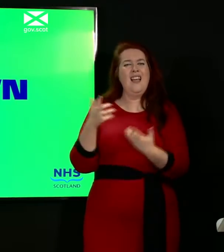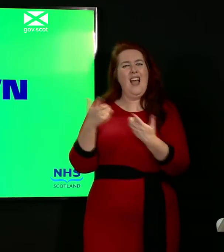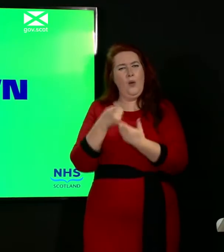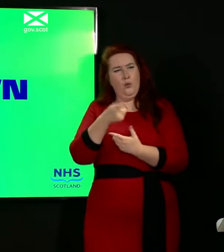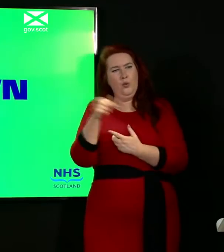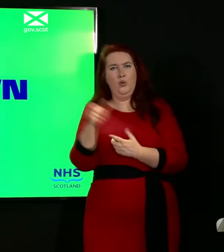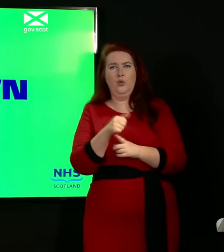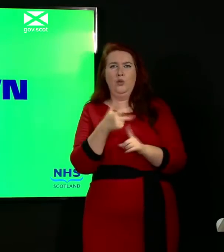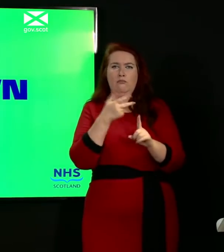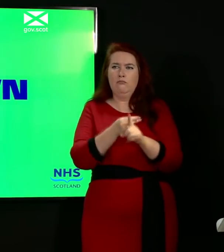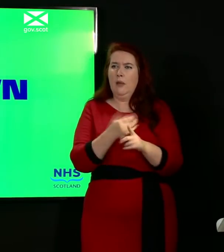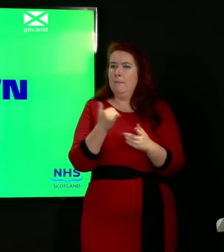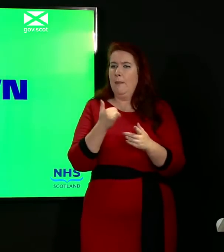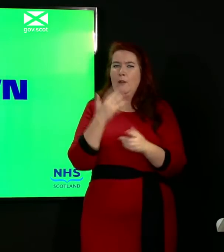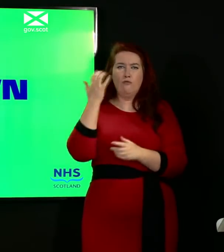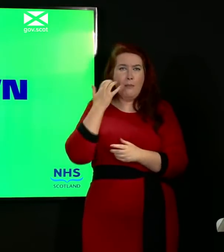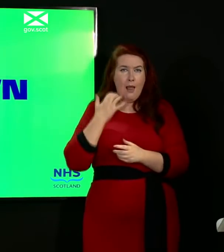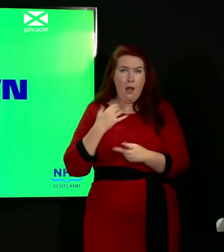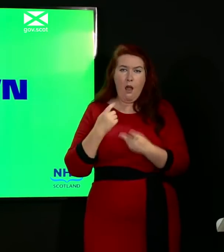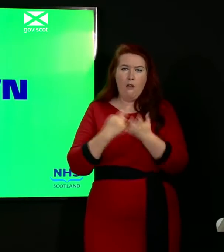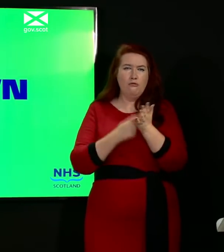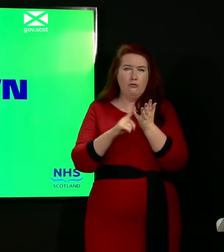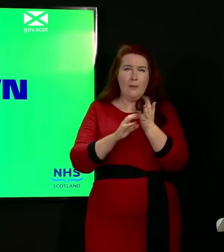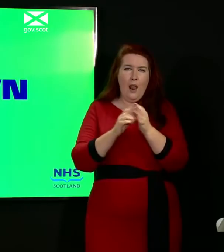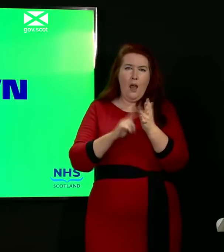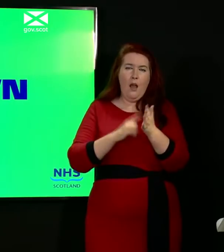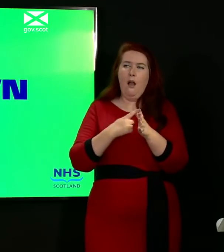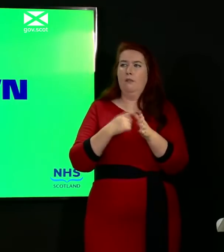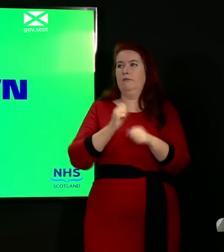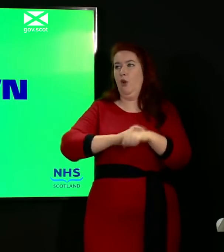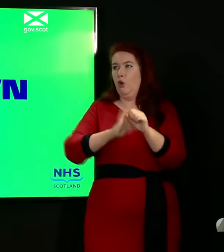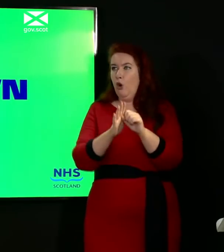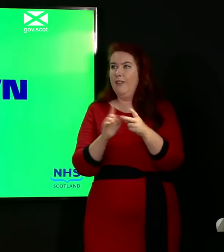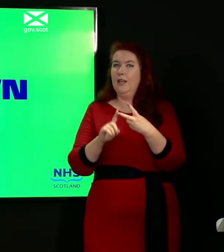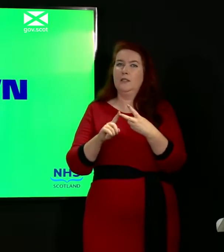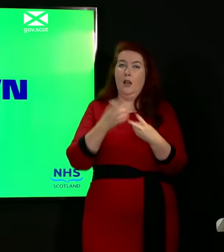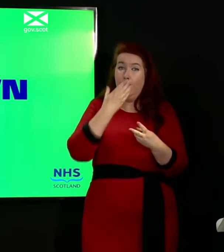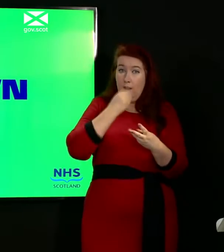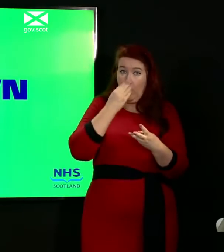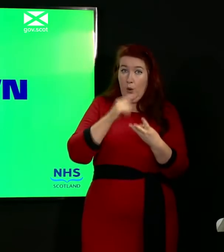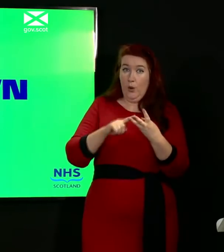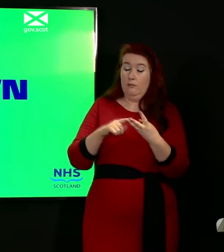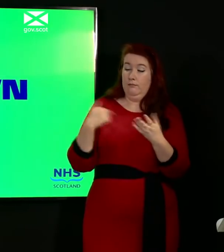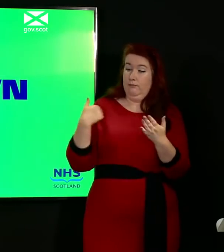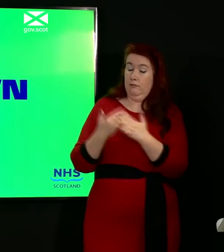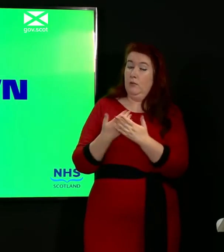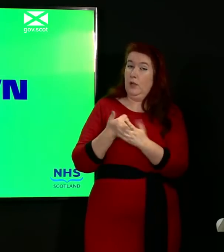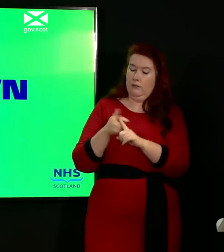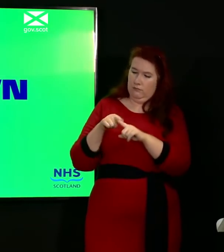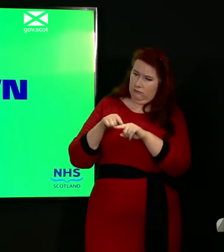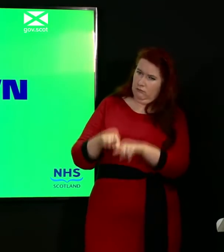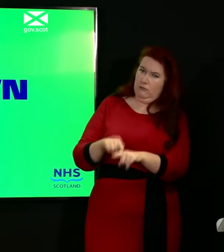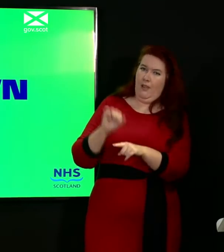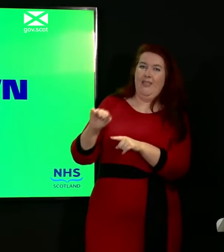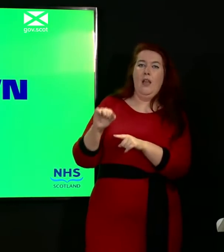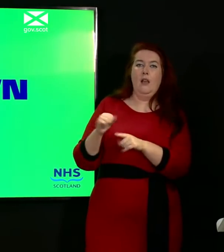public, about rubella, about COVID, about flu. We have never departed from the Joint Committee on Vaccinations advice, ever.